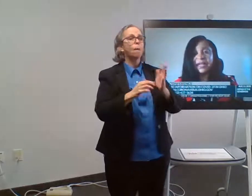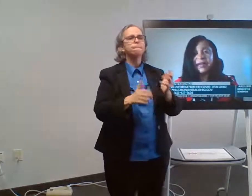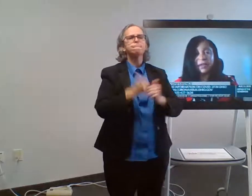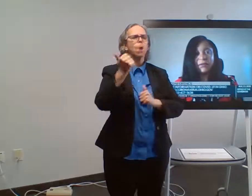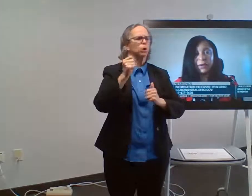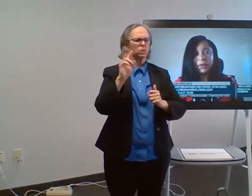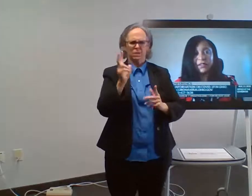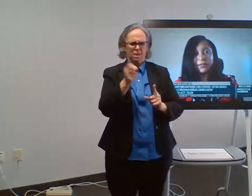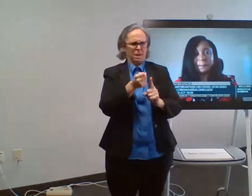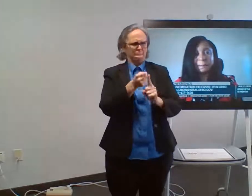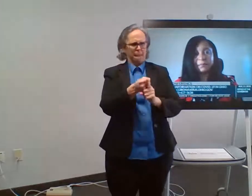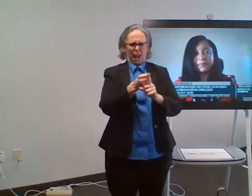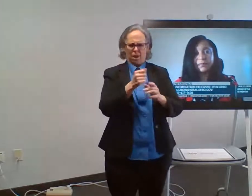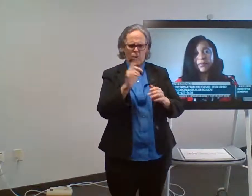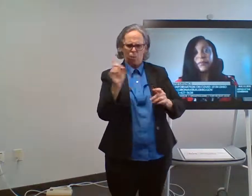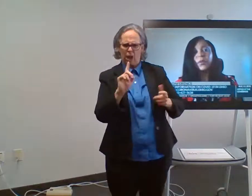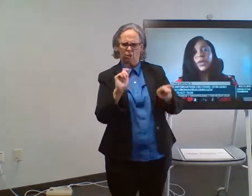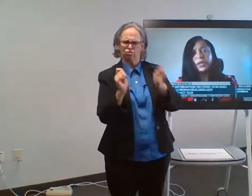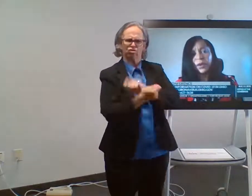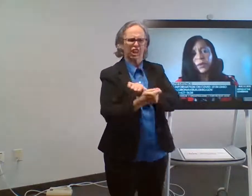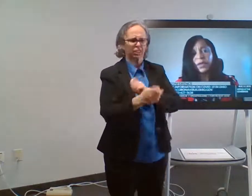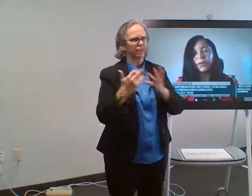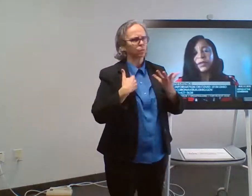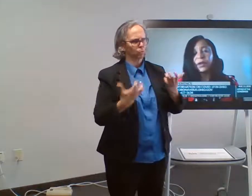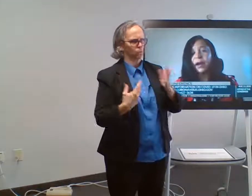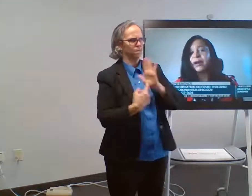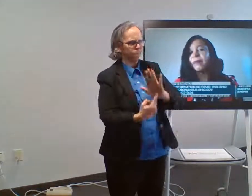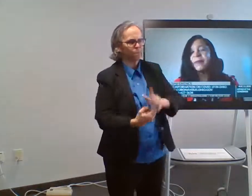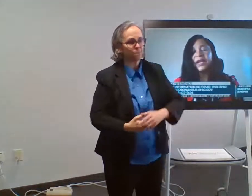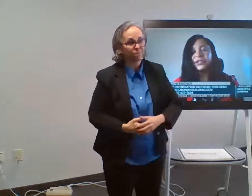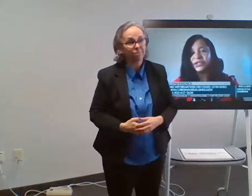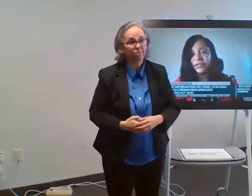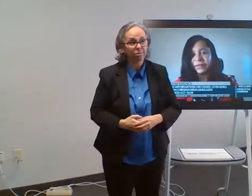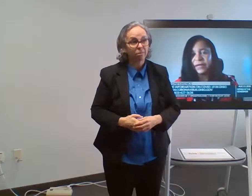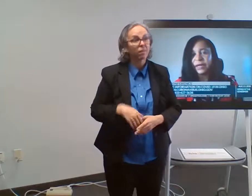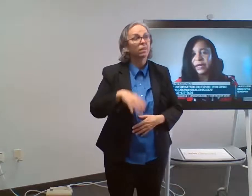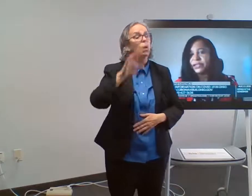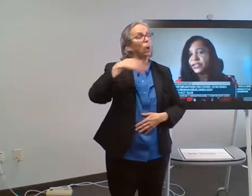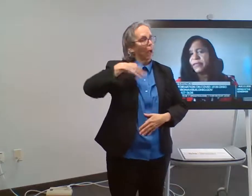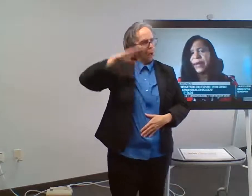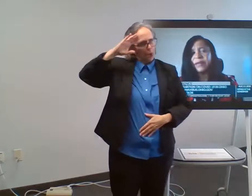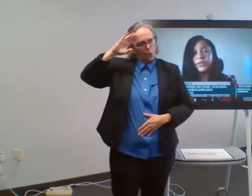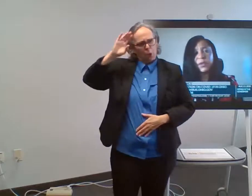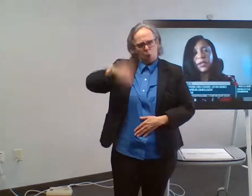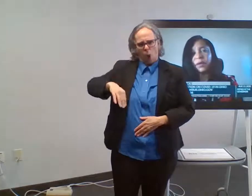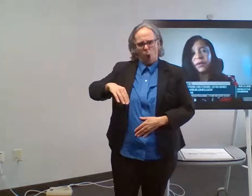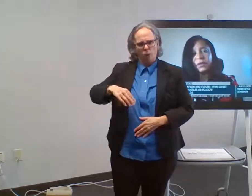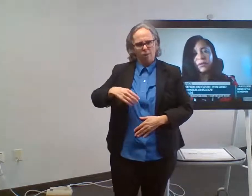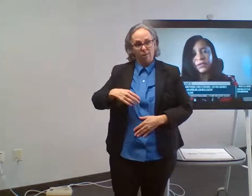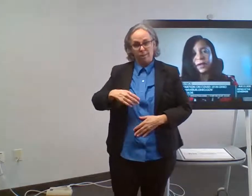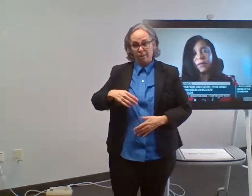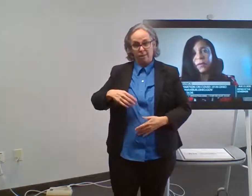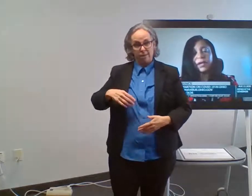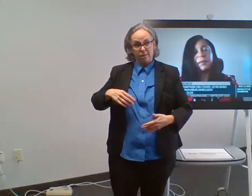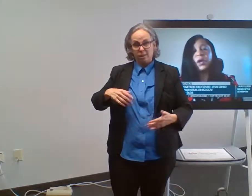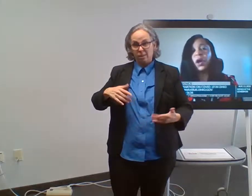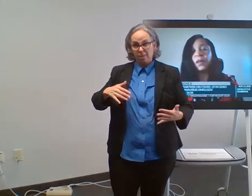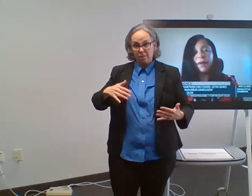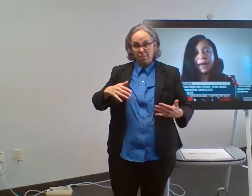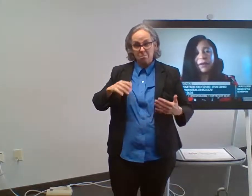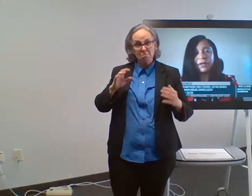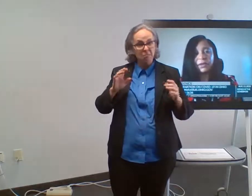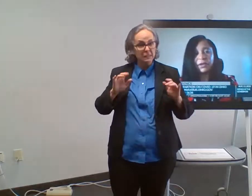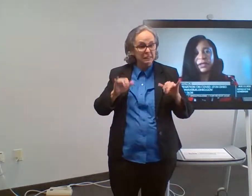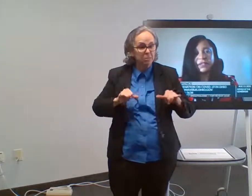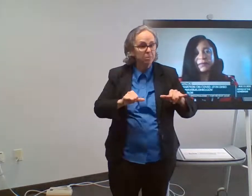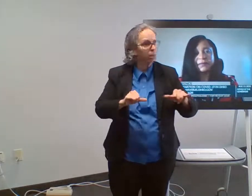that we can influence. We know that it will require a major shift, a shift by between all levels of government and among